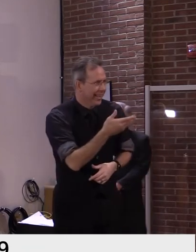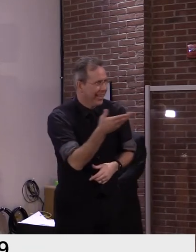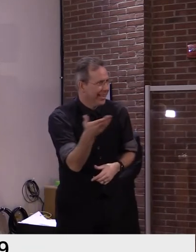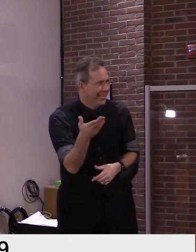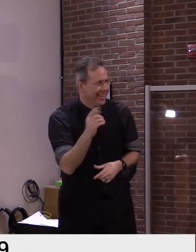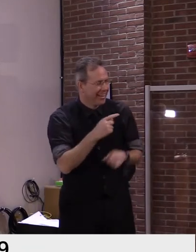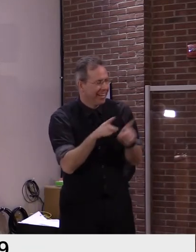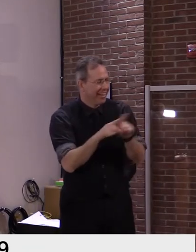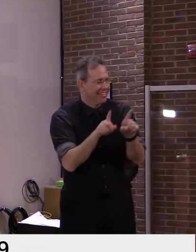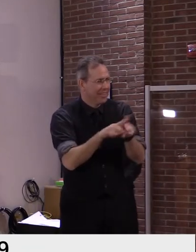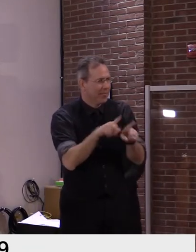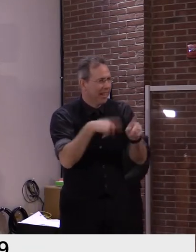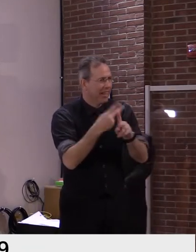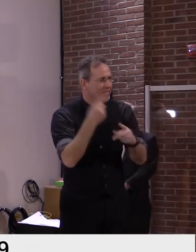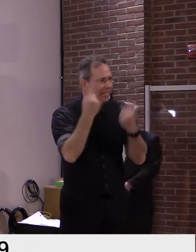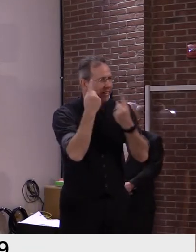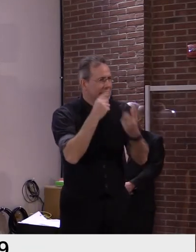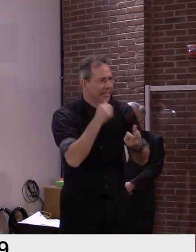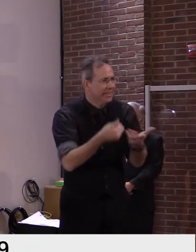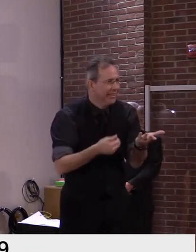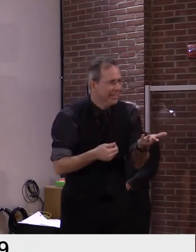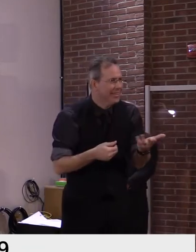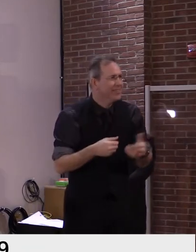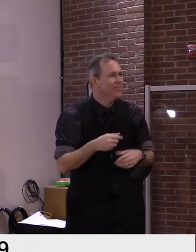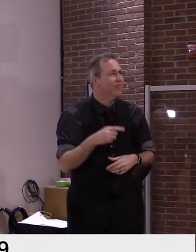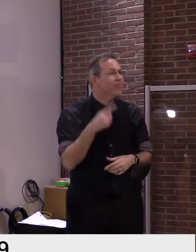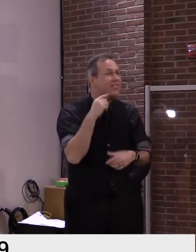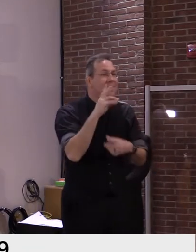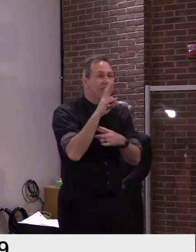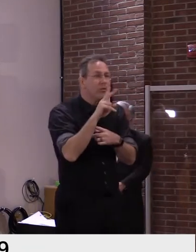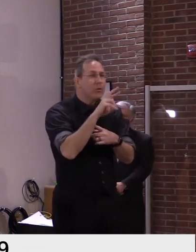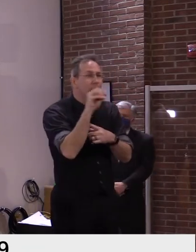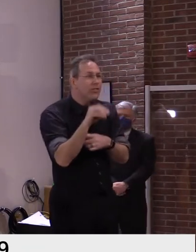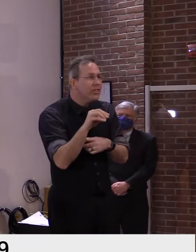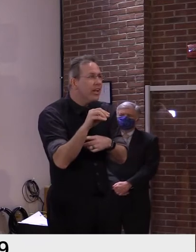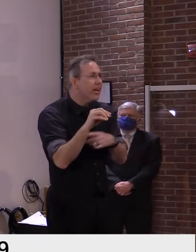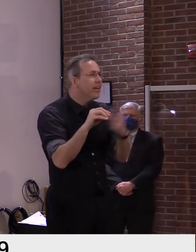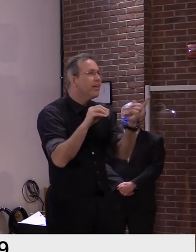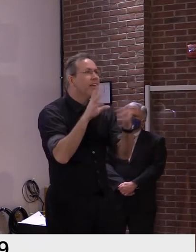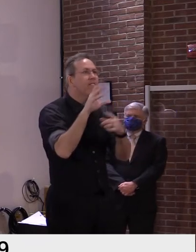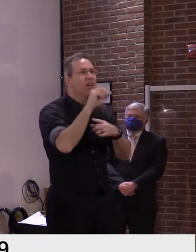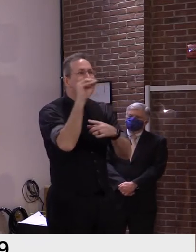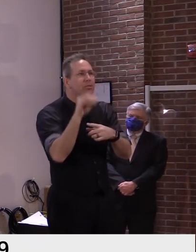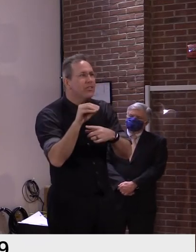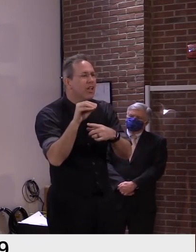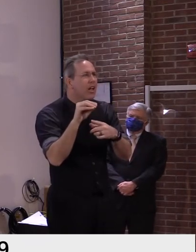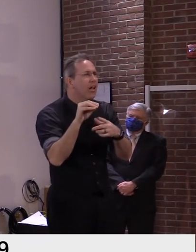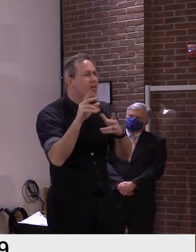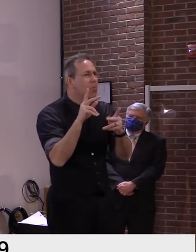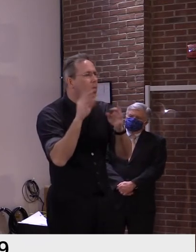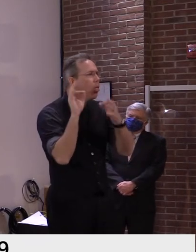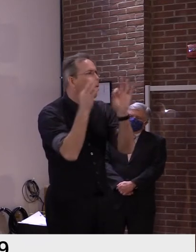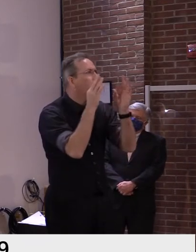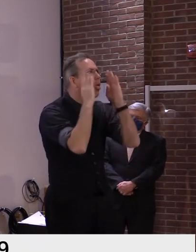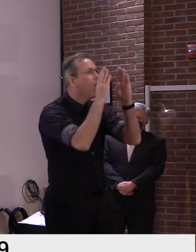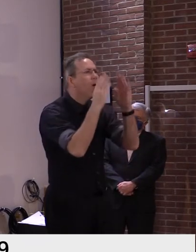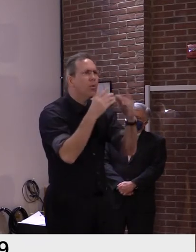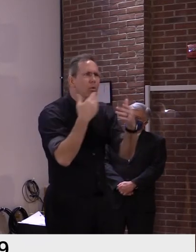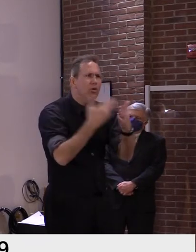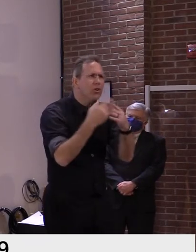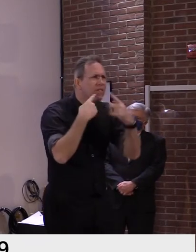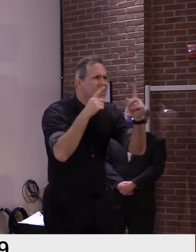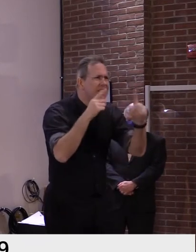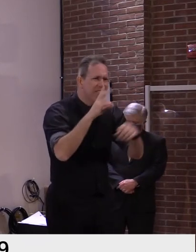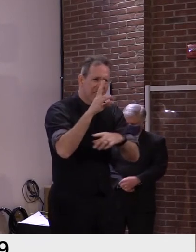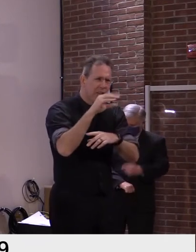the 72% rate, than the 95% and 100%. You don't see that. And that's